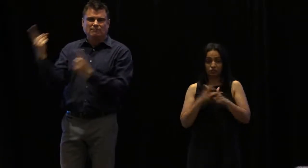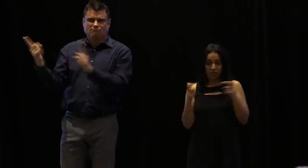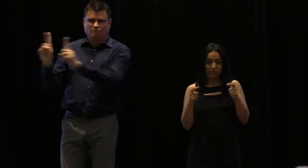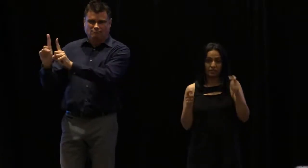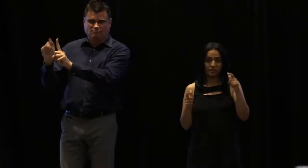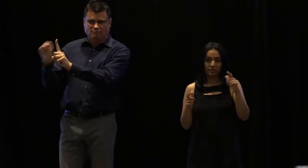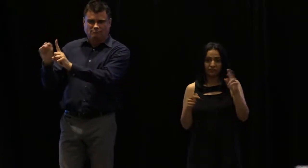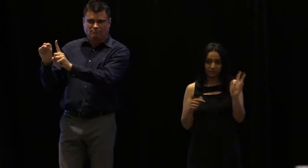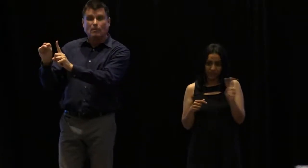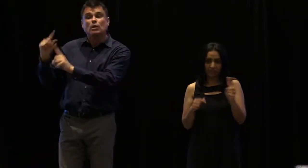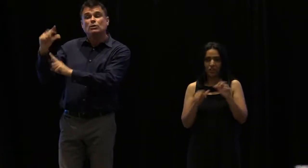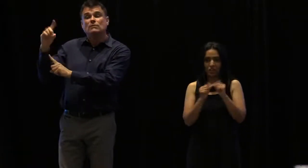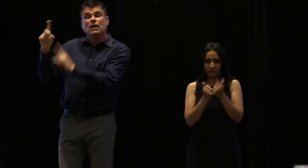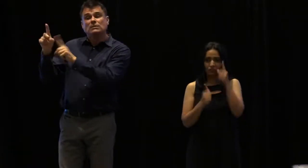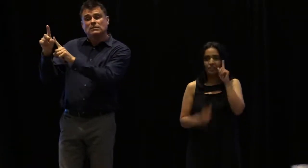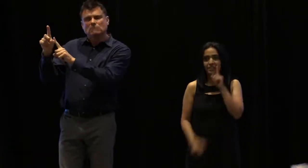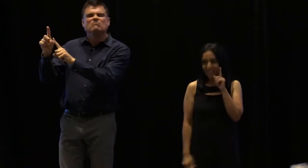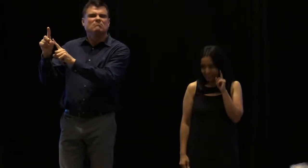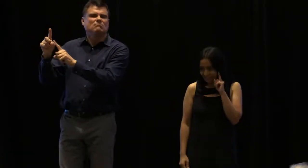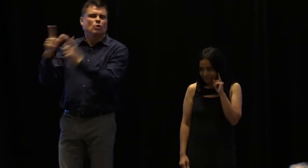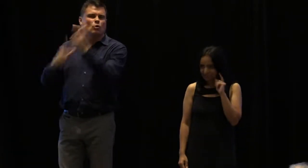of the Deaf, or GVAD.